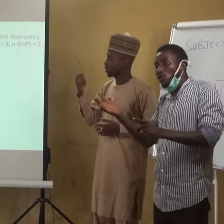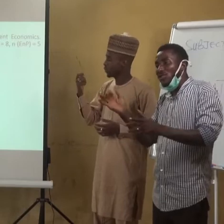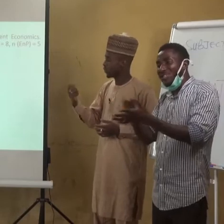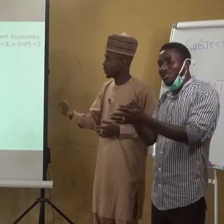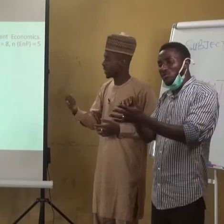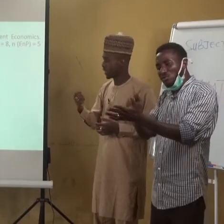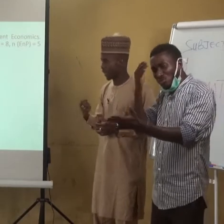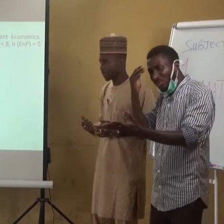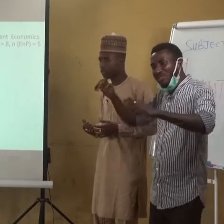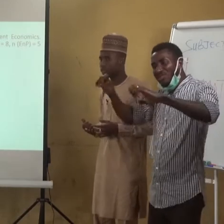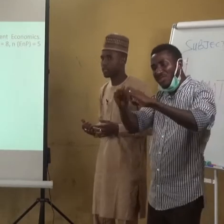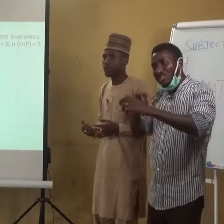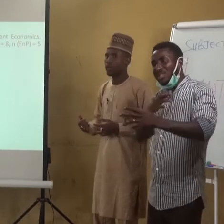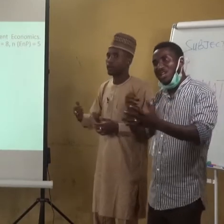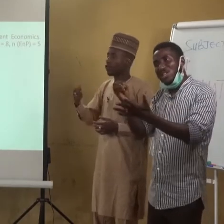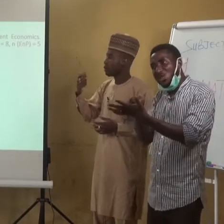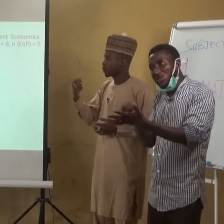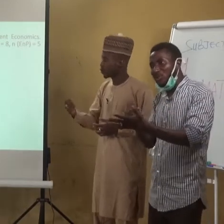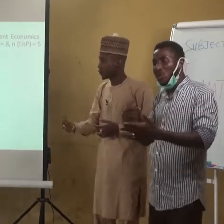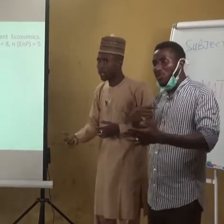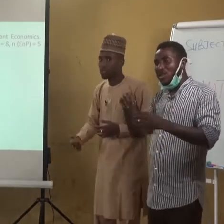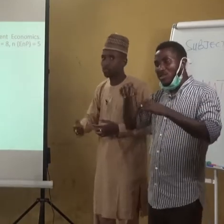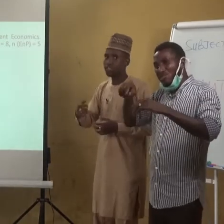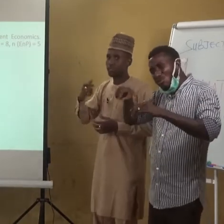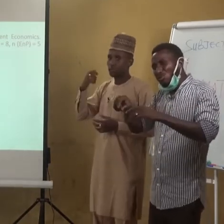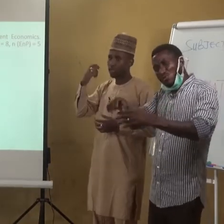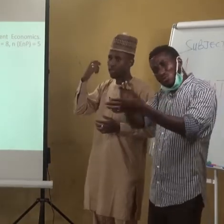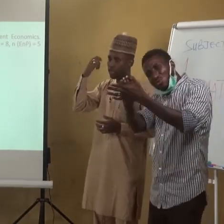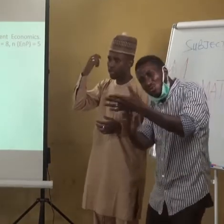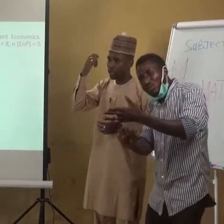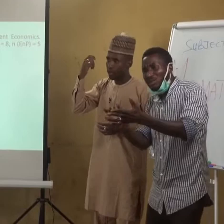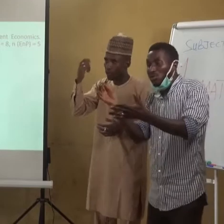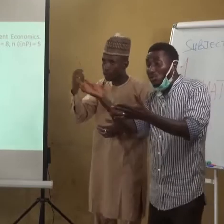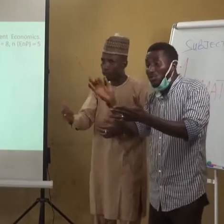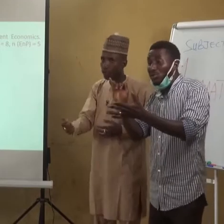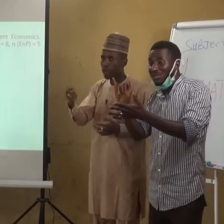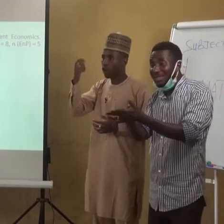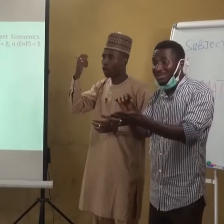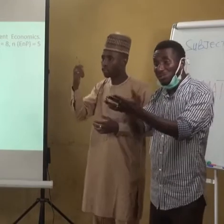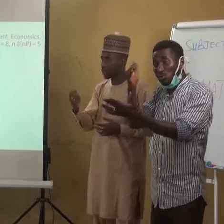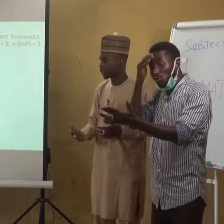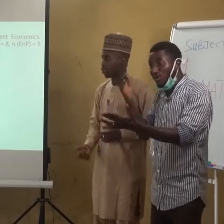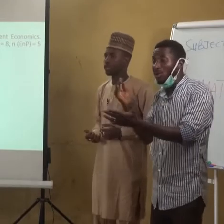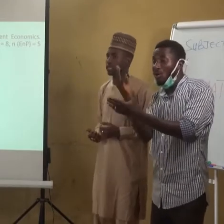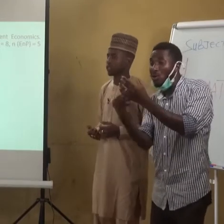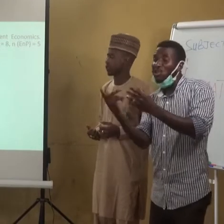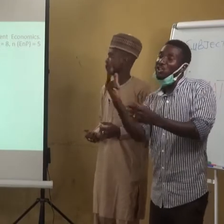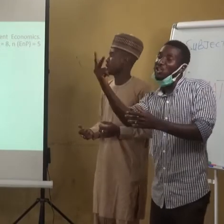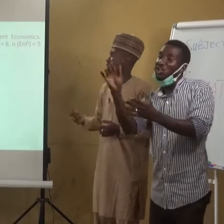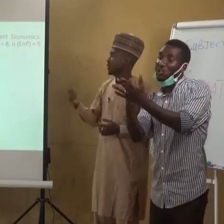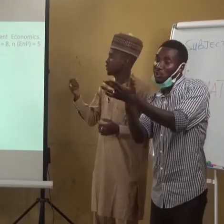that study physics and economics, we must subtract those that study both all the 3